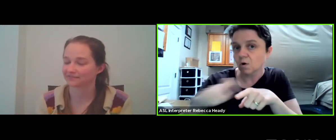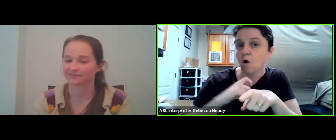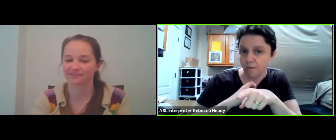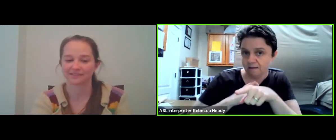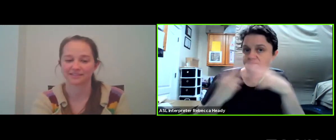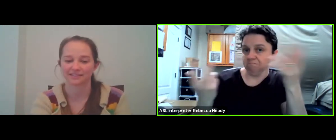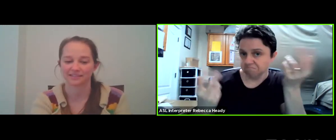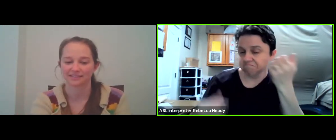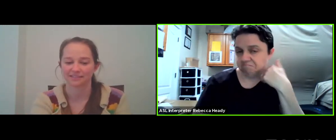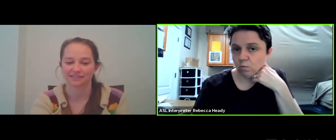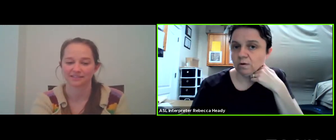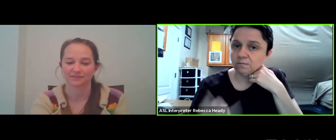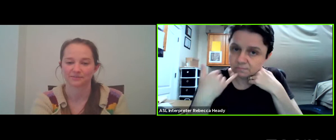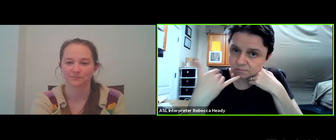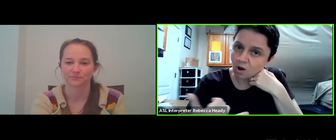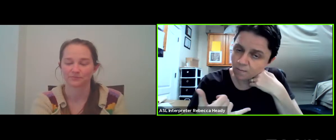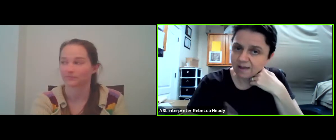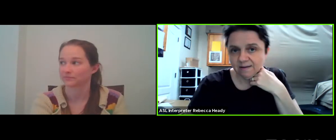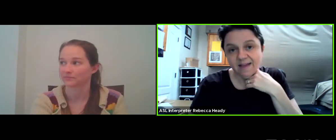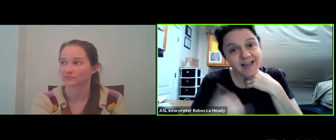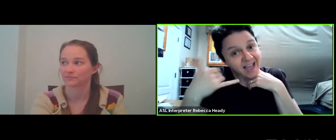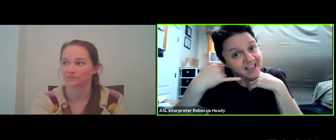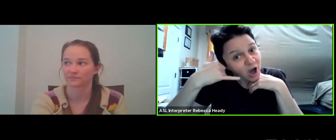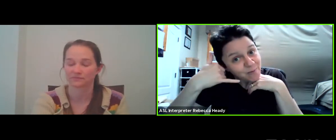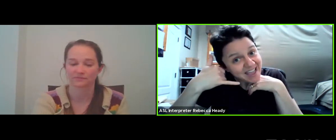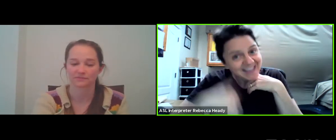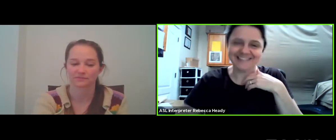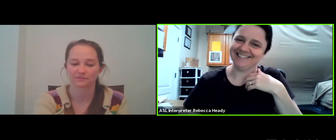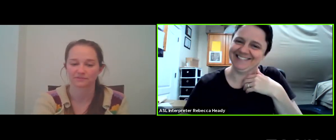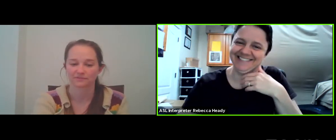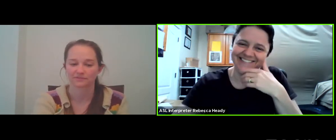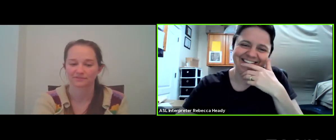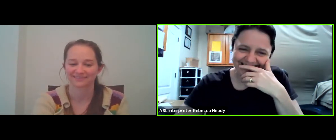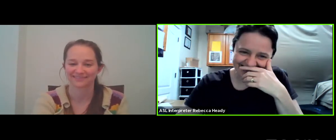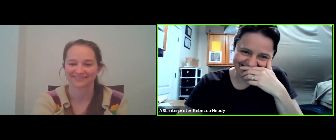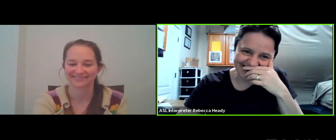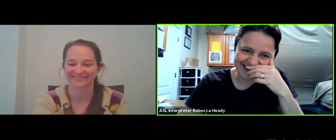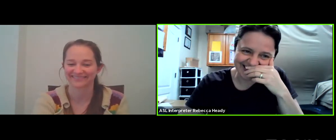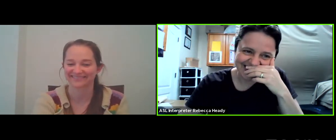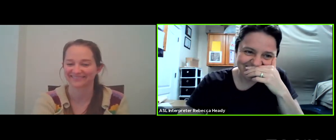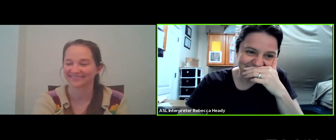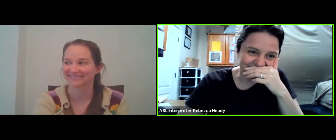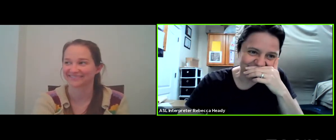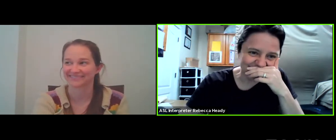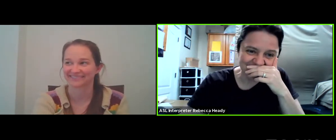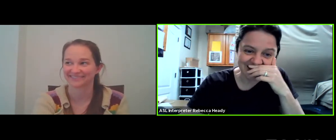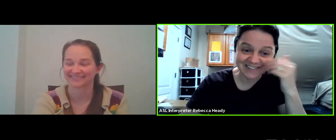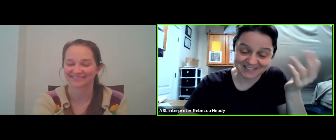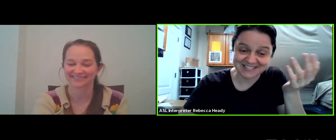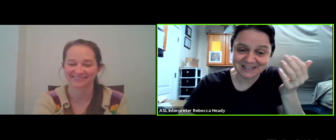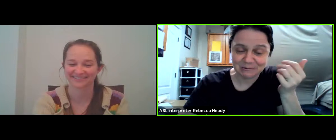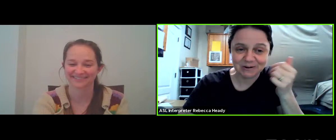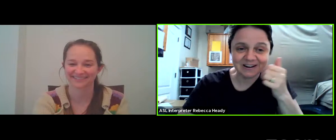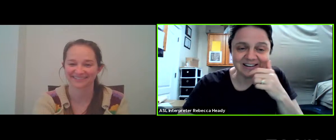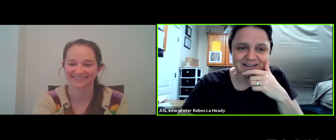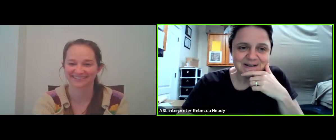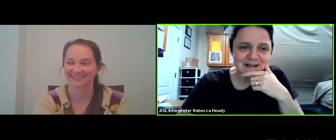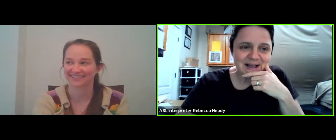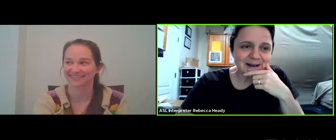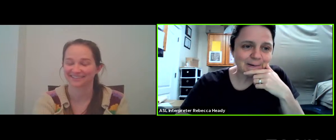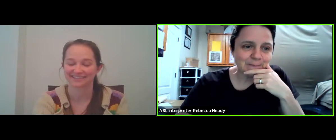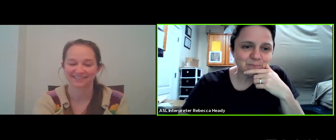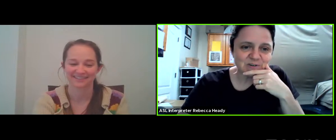Like call me. Or call me. Hey, call me. Right? The old way it still